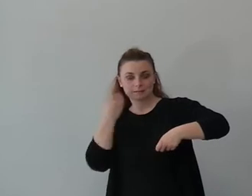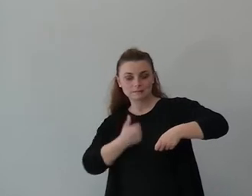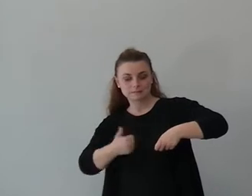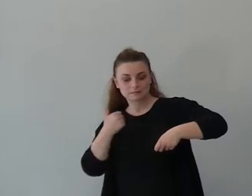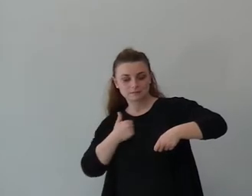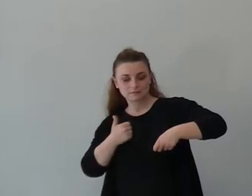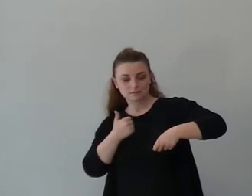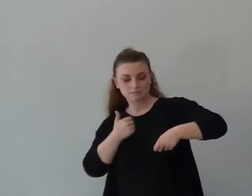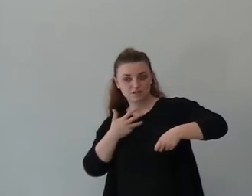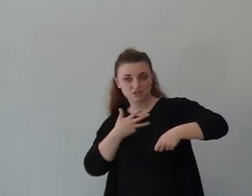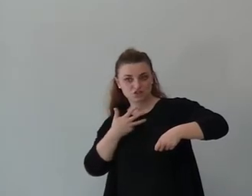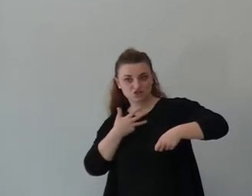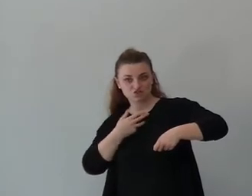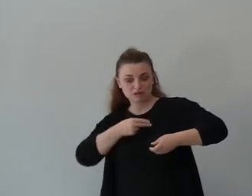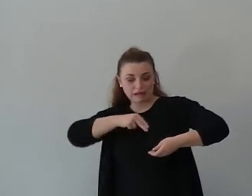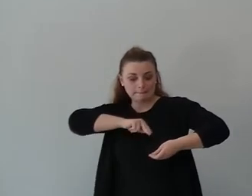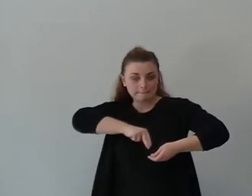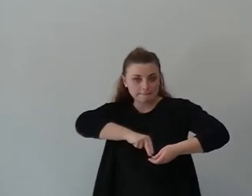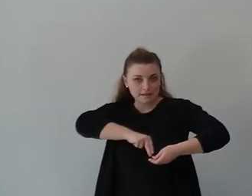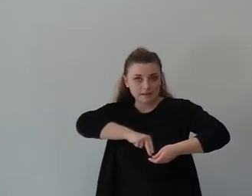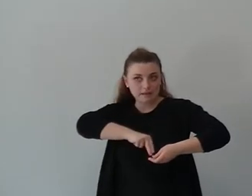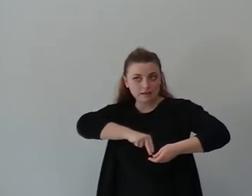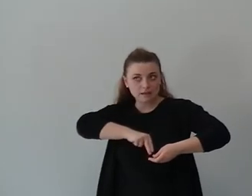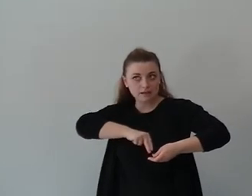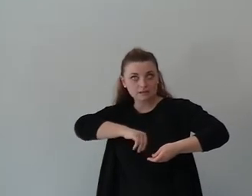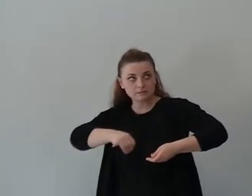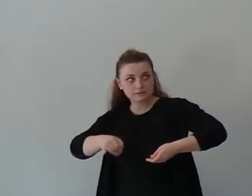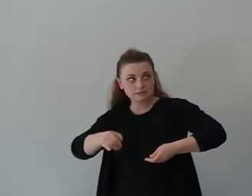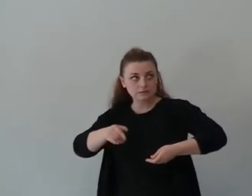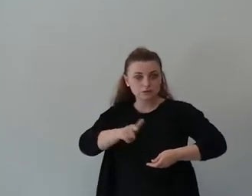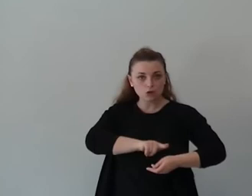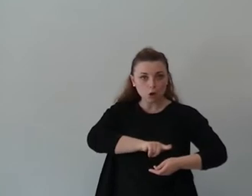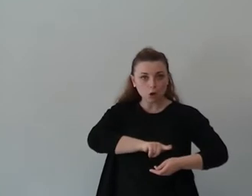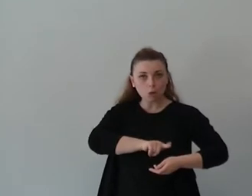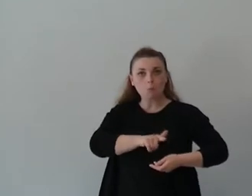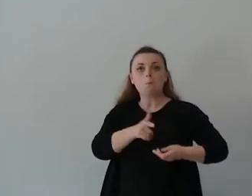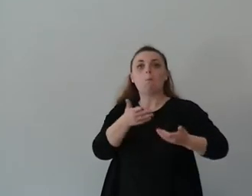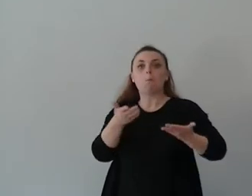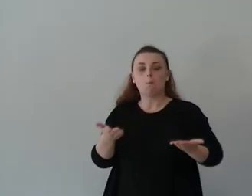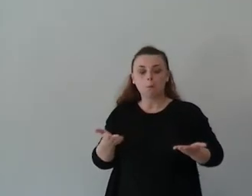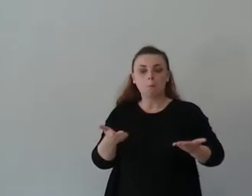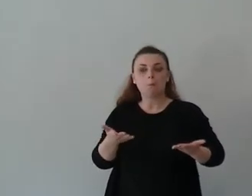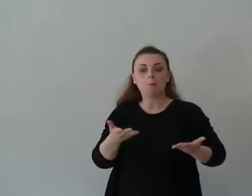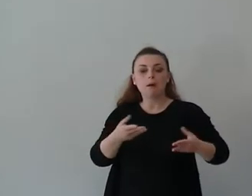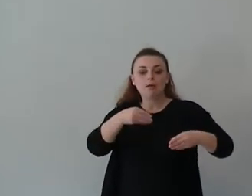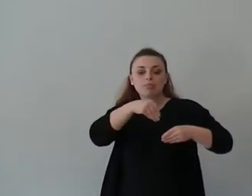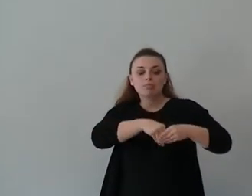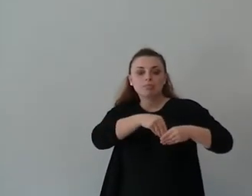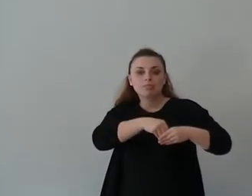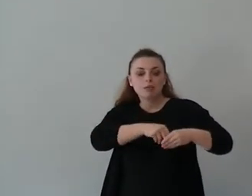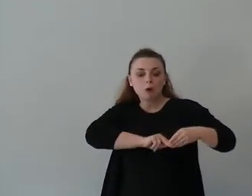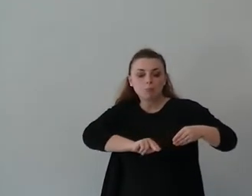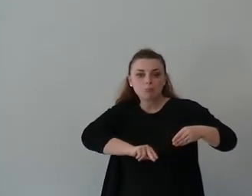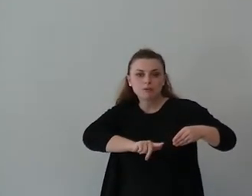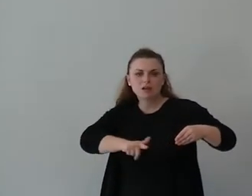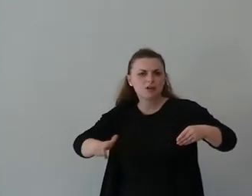la mina oppure no. If there's no lead in that pencil, it's a nice stick. Se non c'è la mina dentro, è